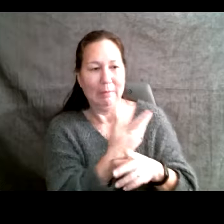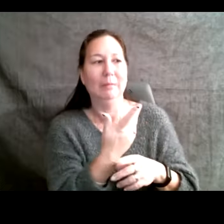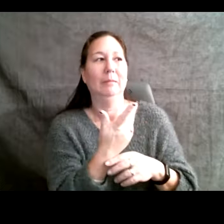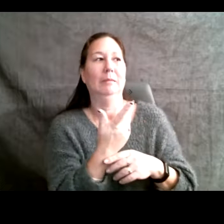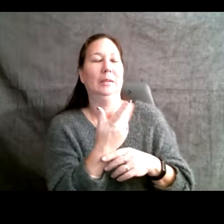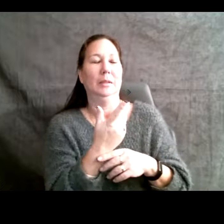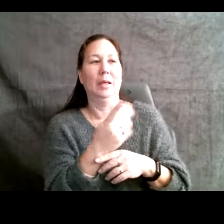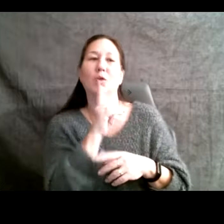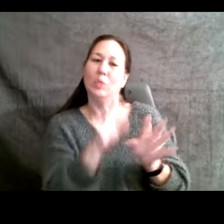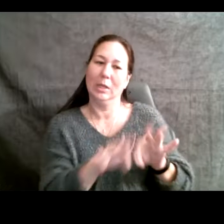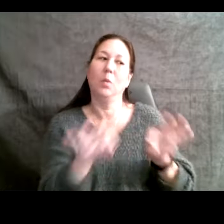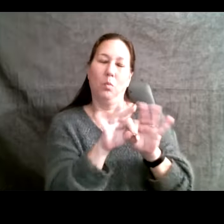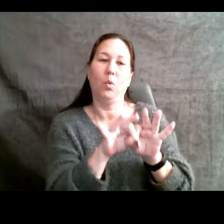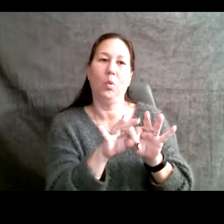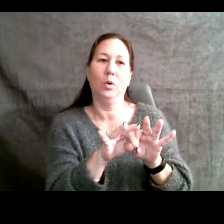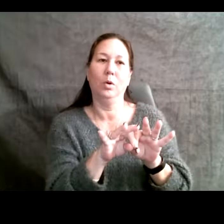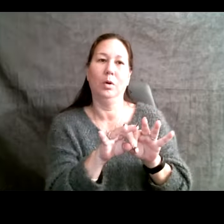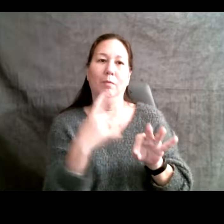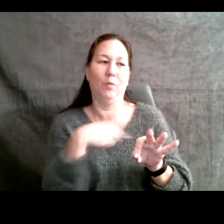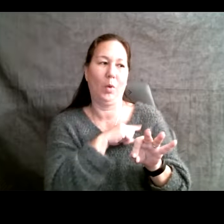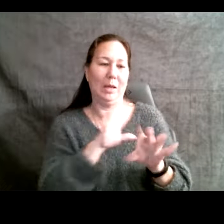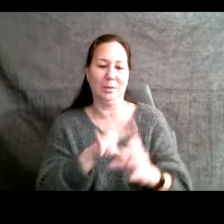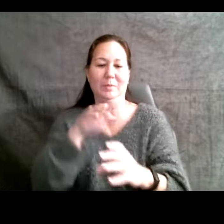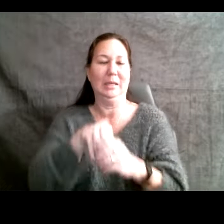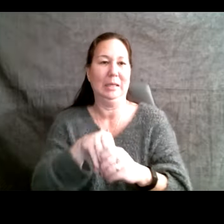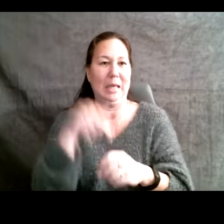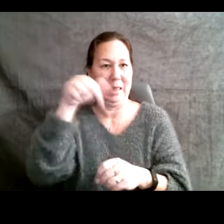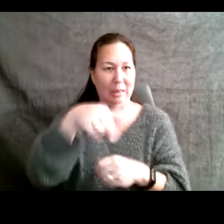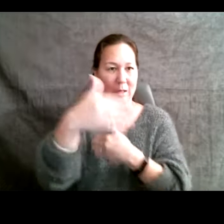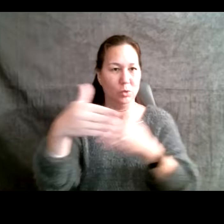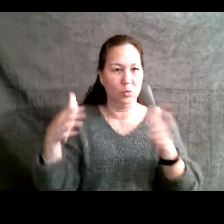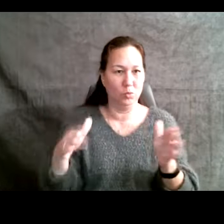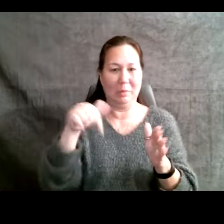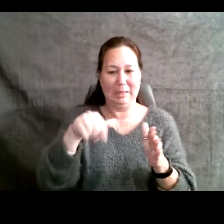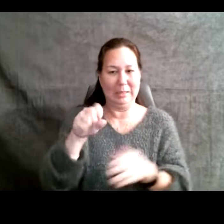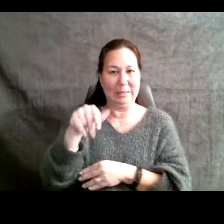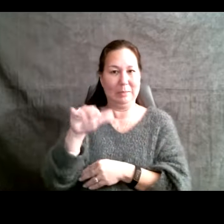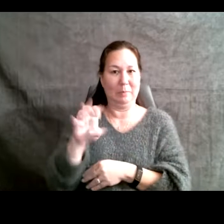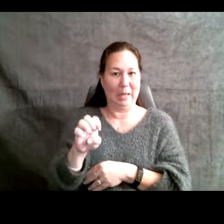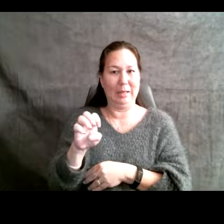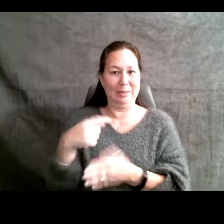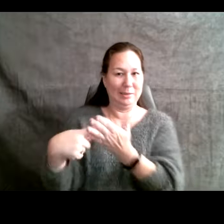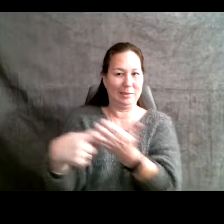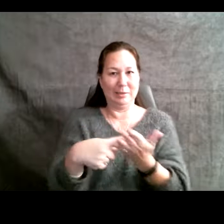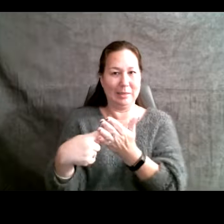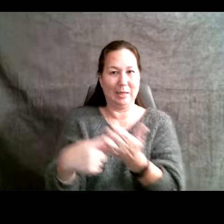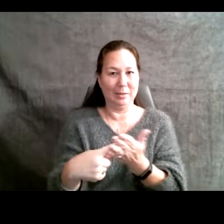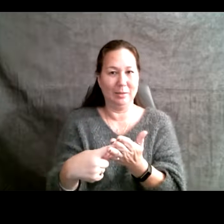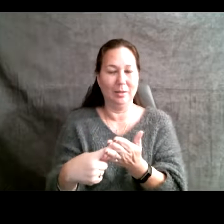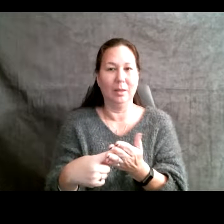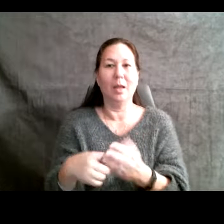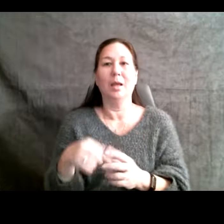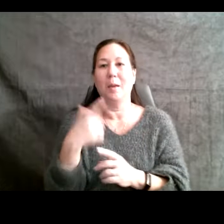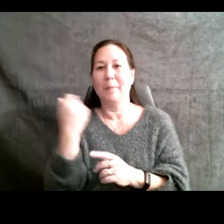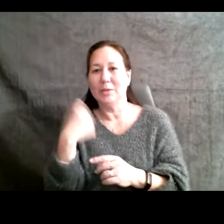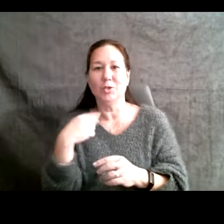it's really important for us to be in this room, in this space. You know, is hunting and fishing, then there's off reservation,